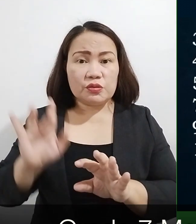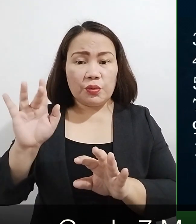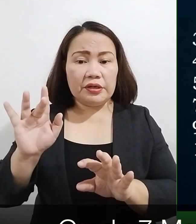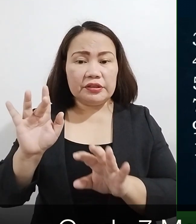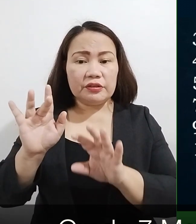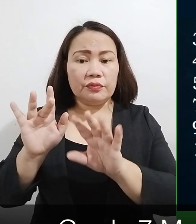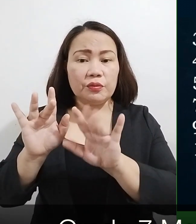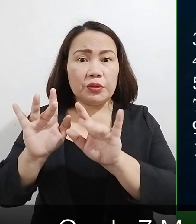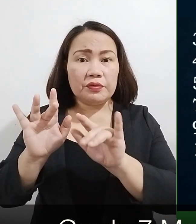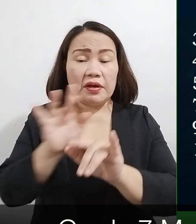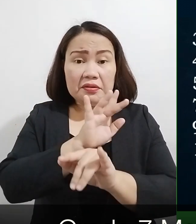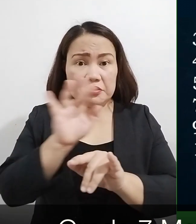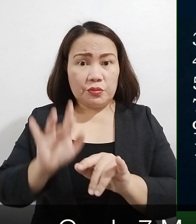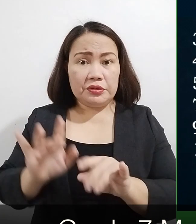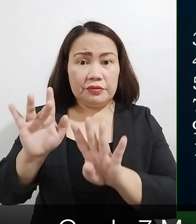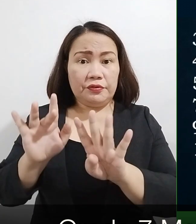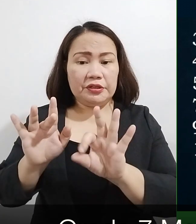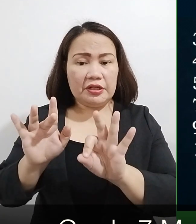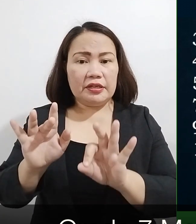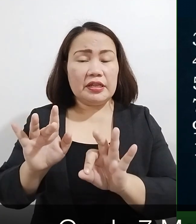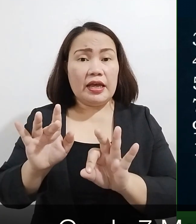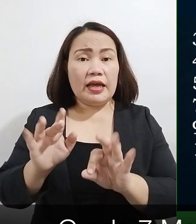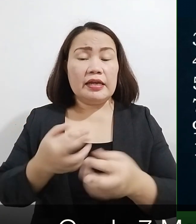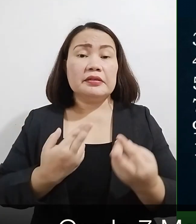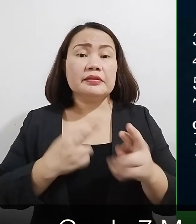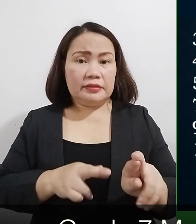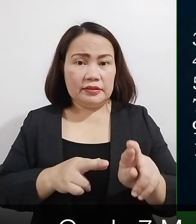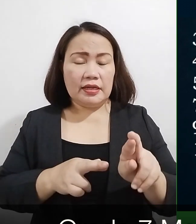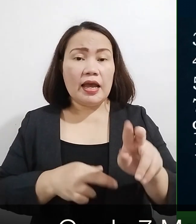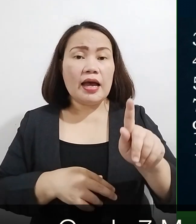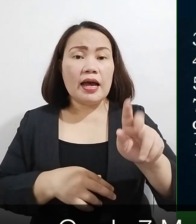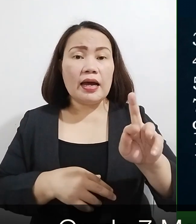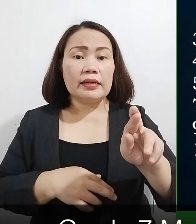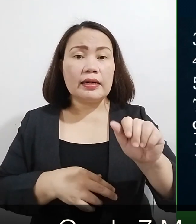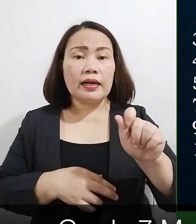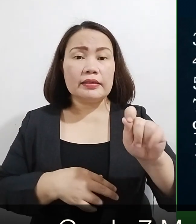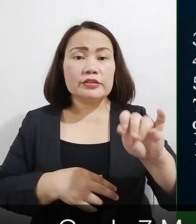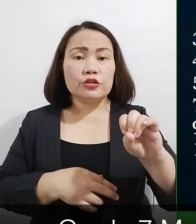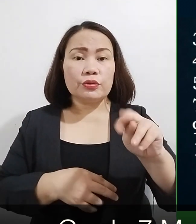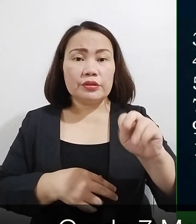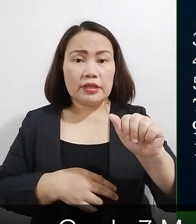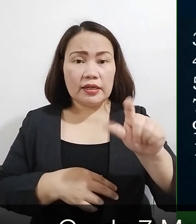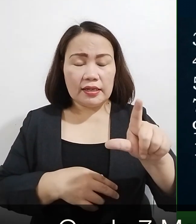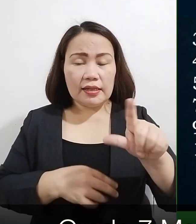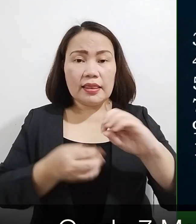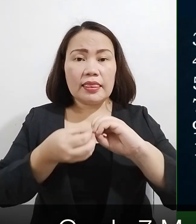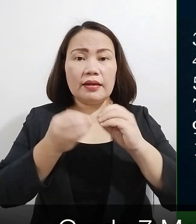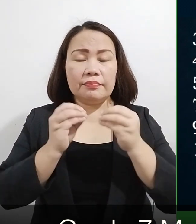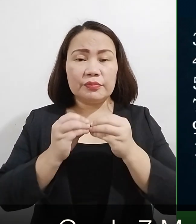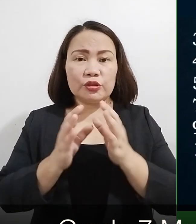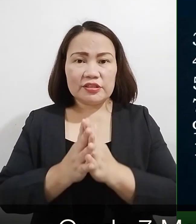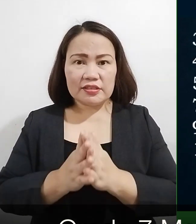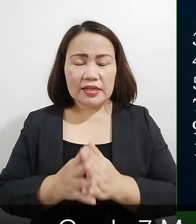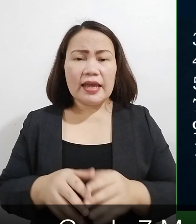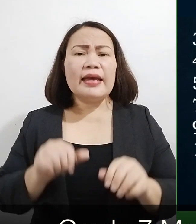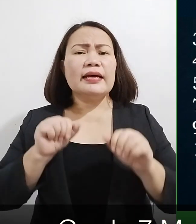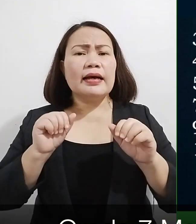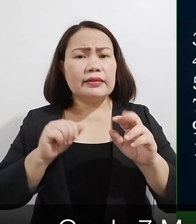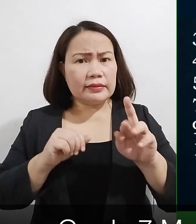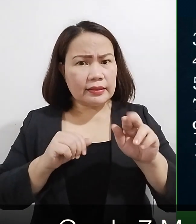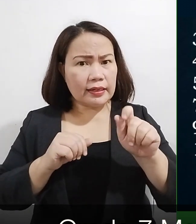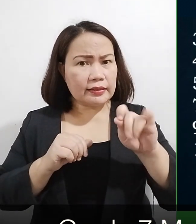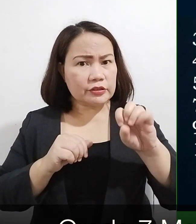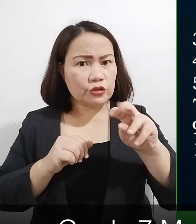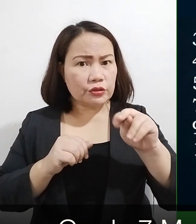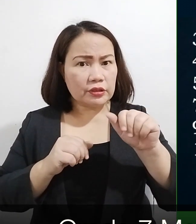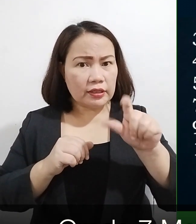mga square root nila, ang lalabas ay rational number. Ano ba ibig sabihin ng rational number? It can be